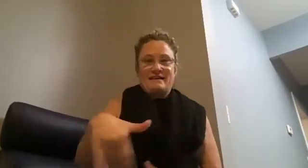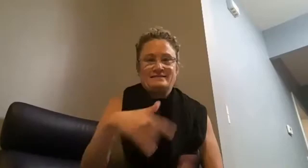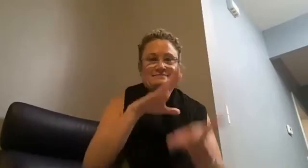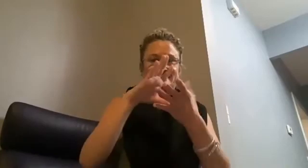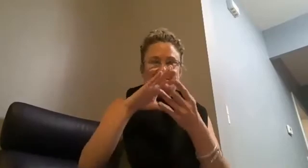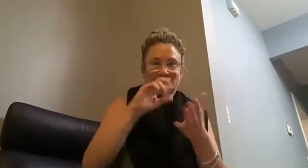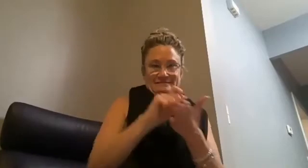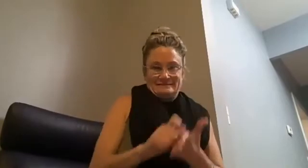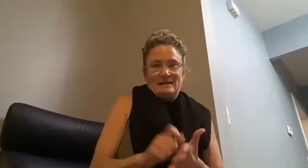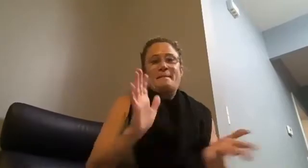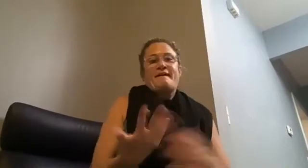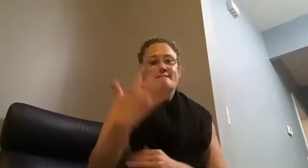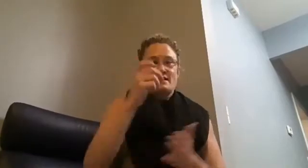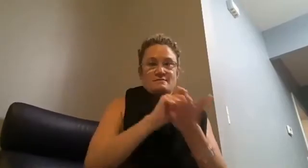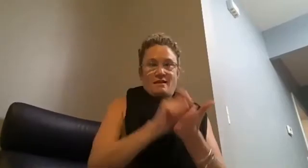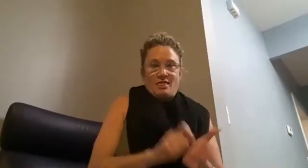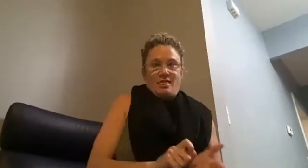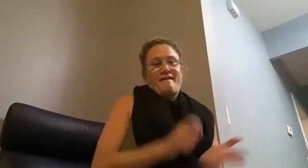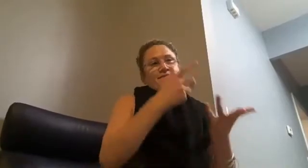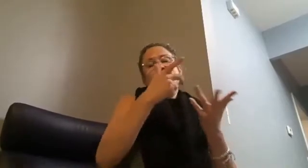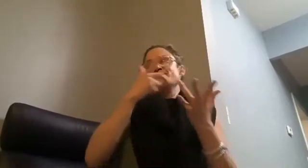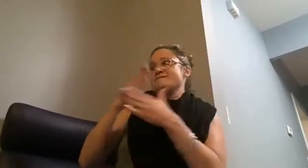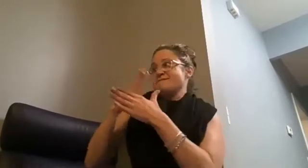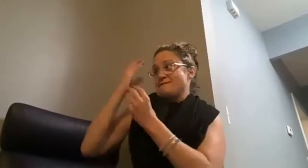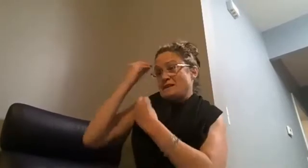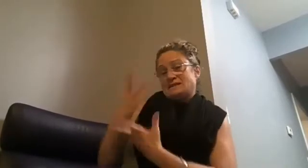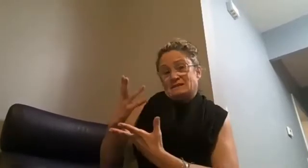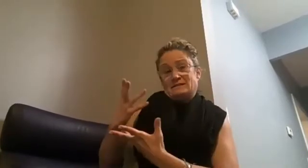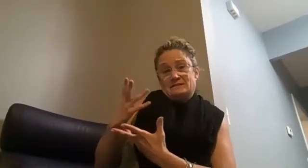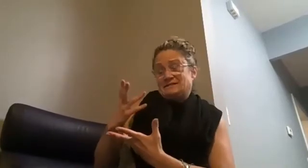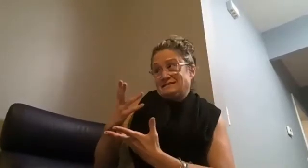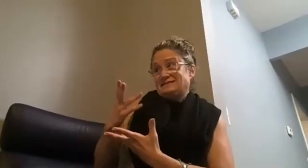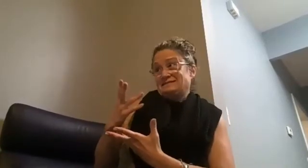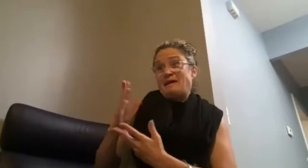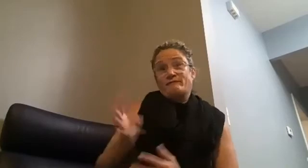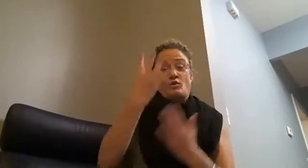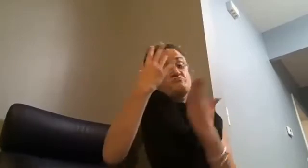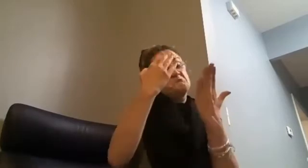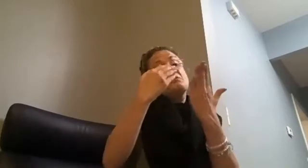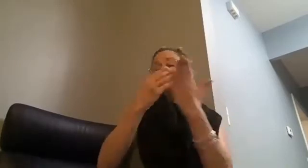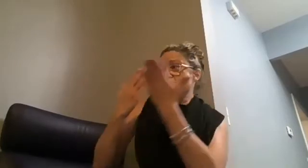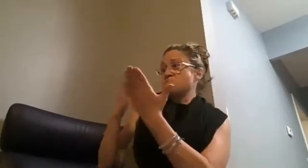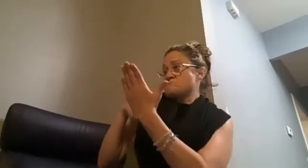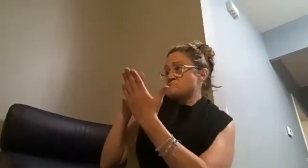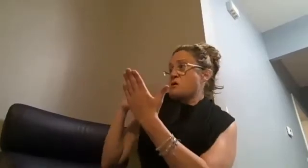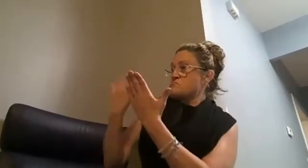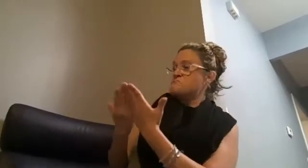got to my 5th step. And for whatever reason, I read my actual 4th step. And at the end of that actual 4th